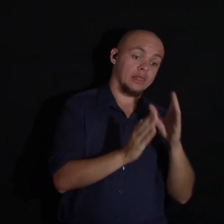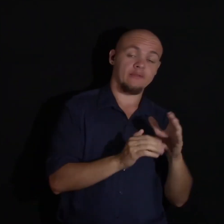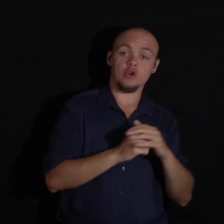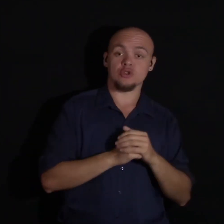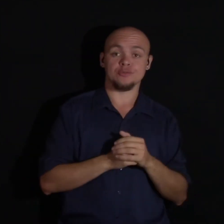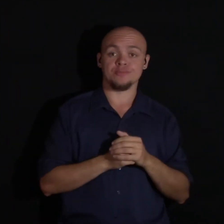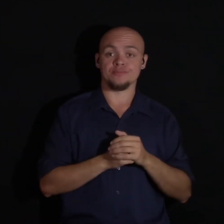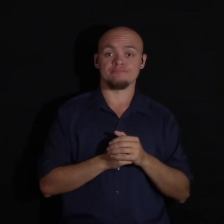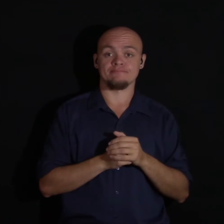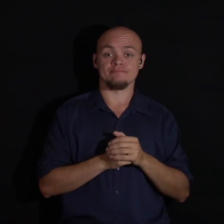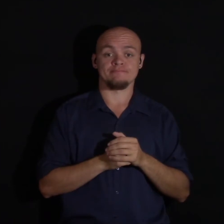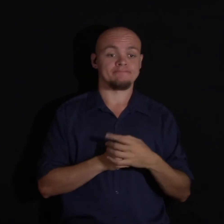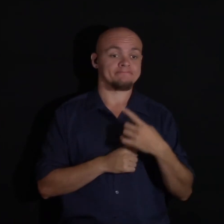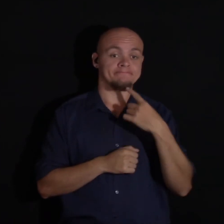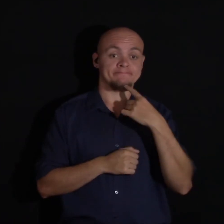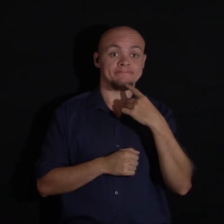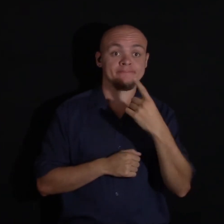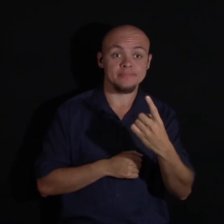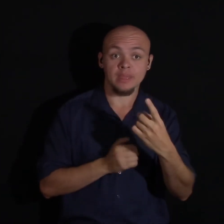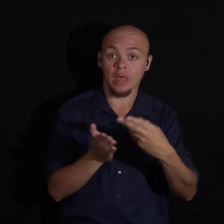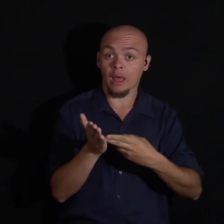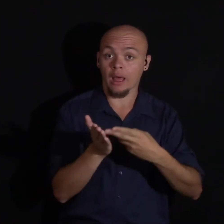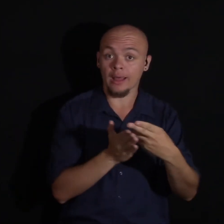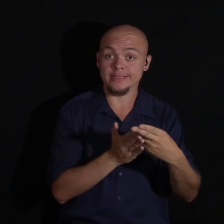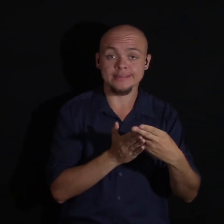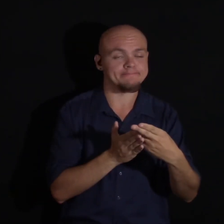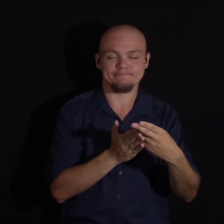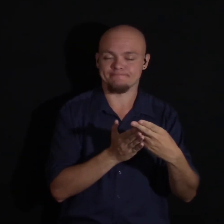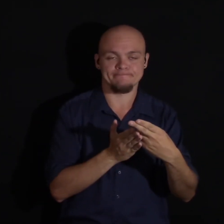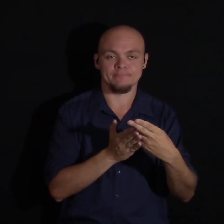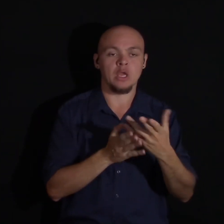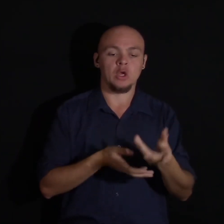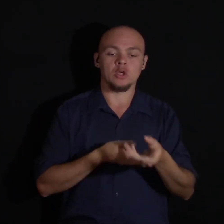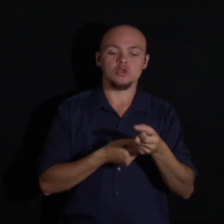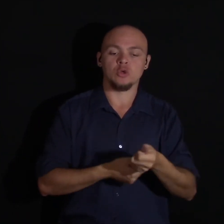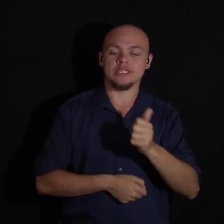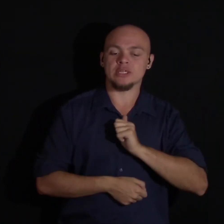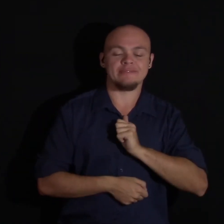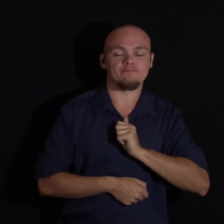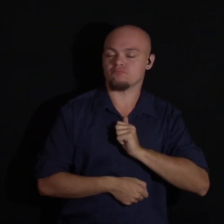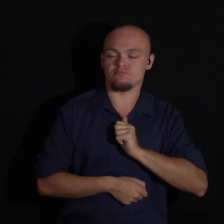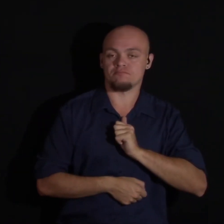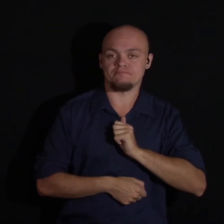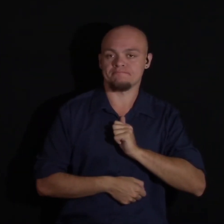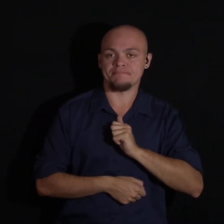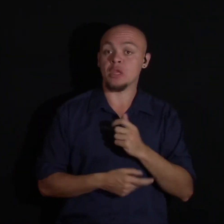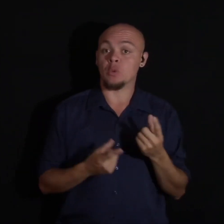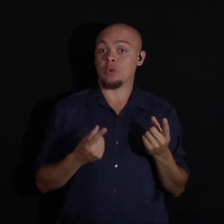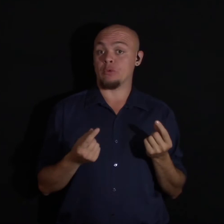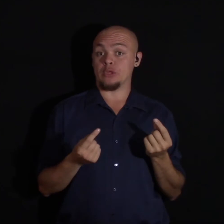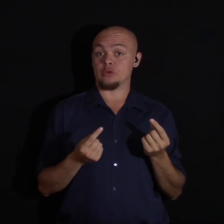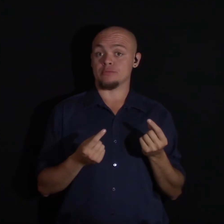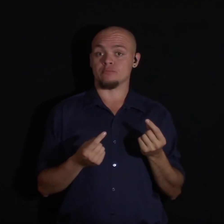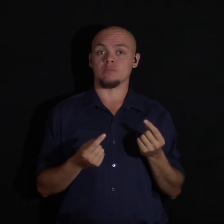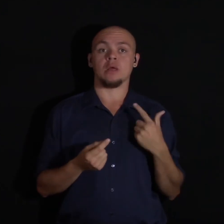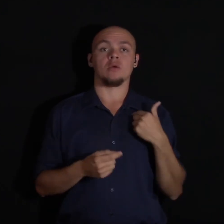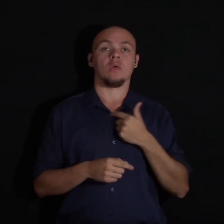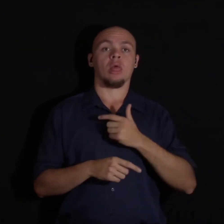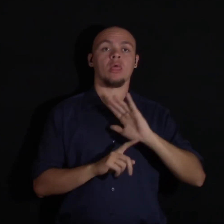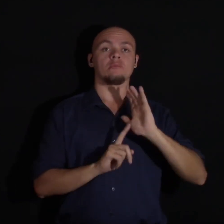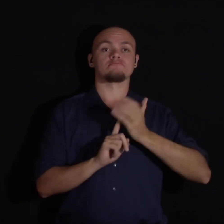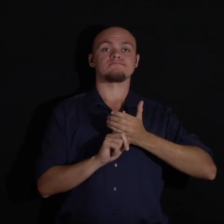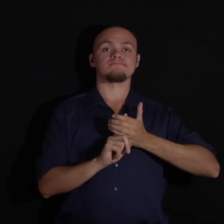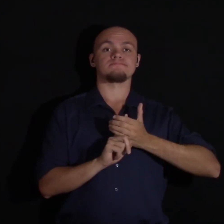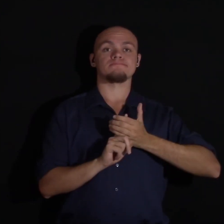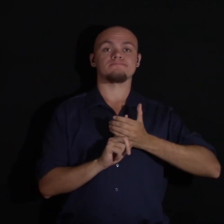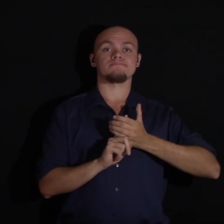truth, and we don't trust ourselves. What we do instead is put our game faces on.